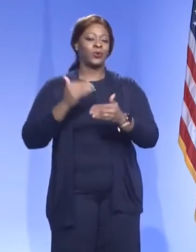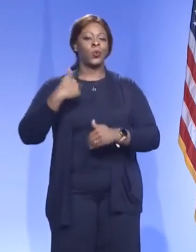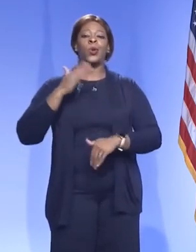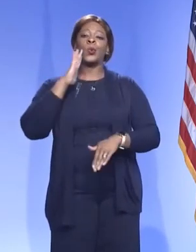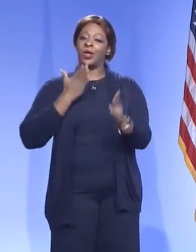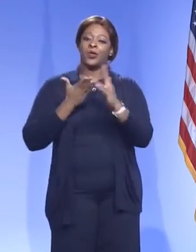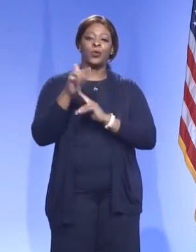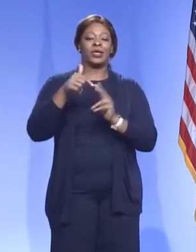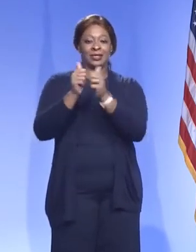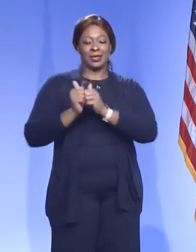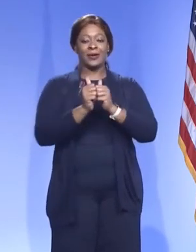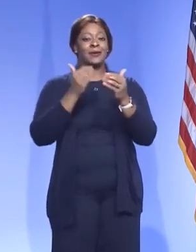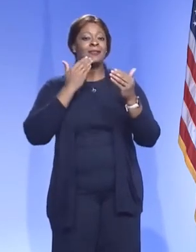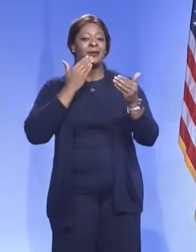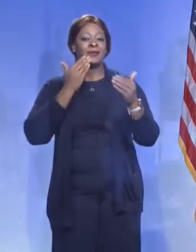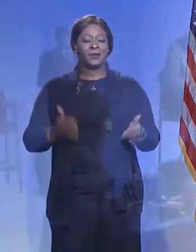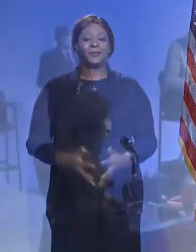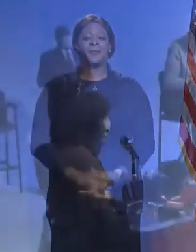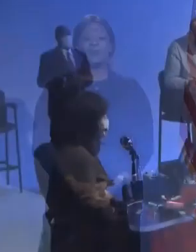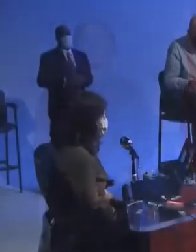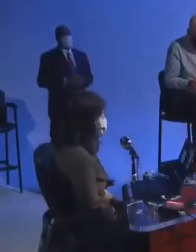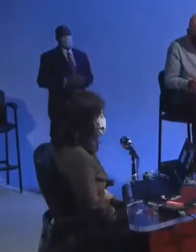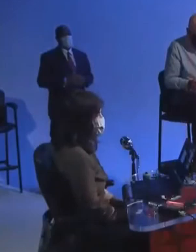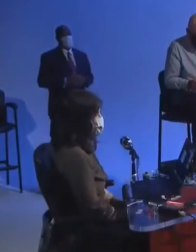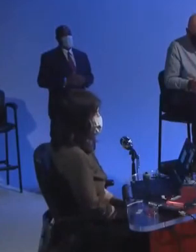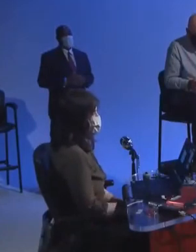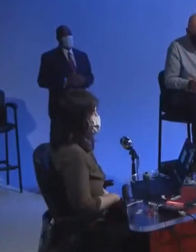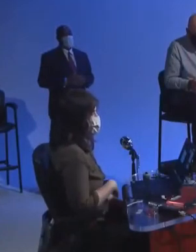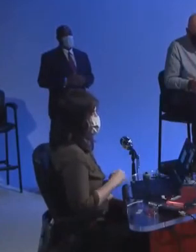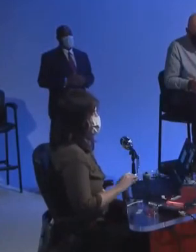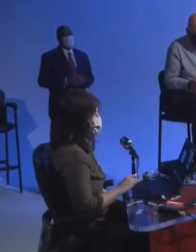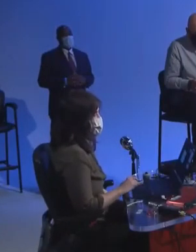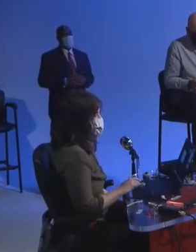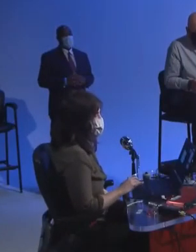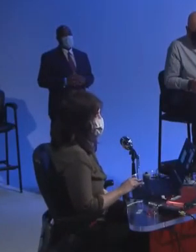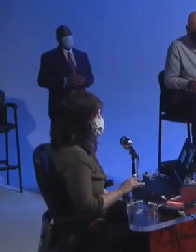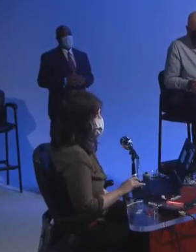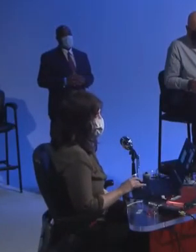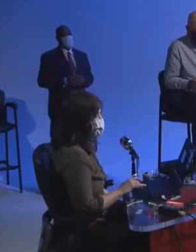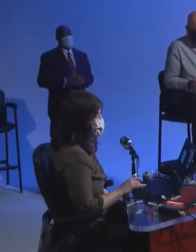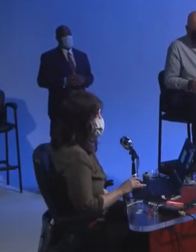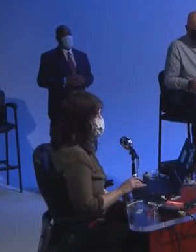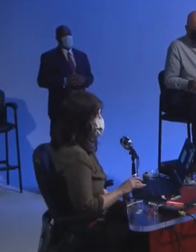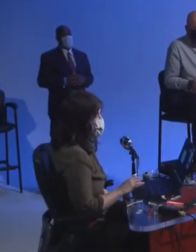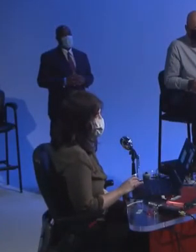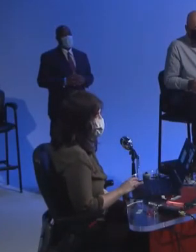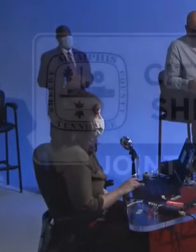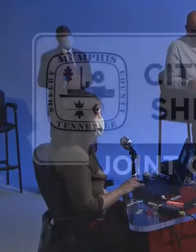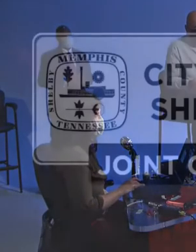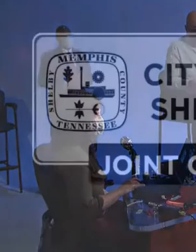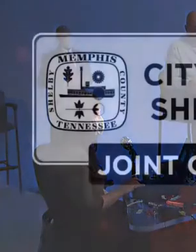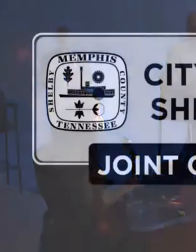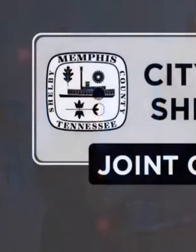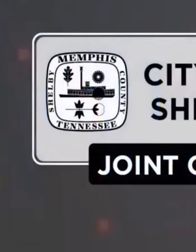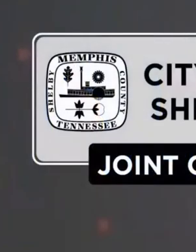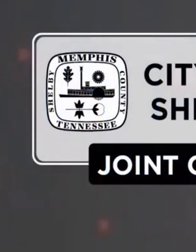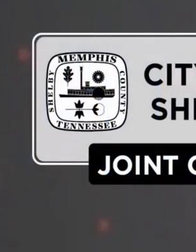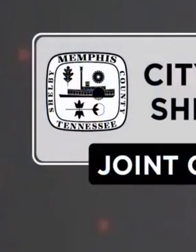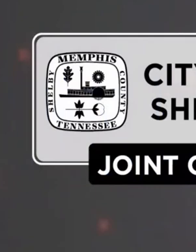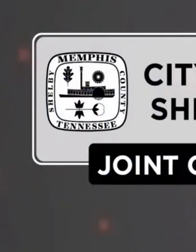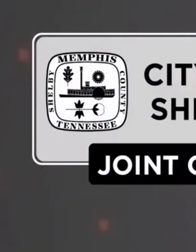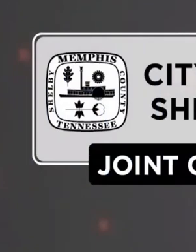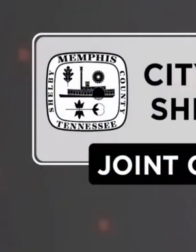messages? Just stay the course. 6 months has been a long time, and we're not out of the woods yet. But there is